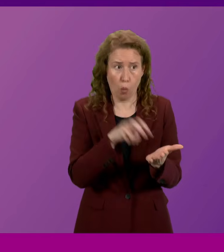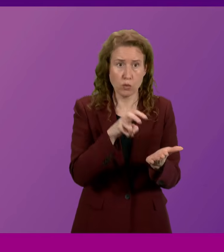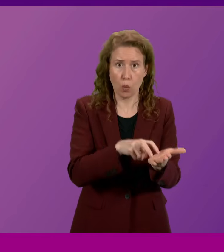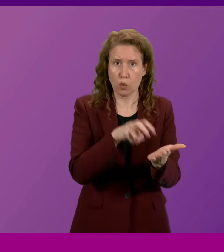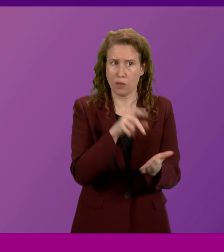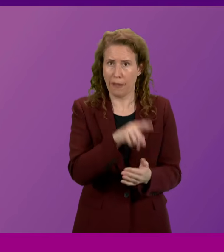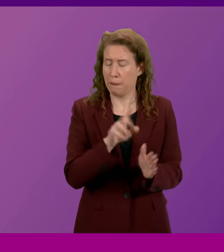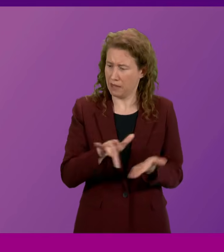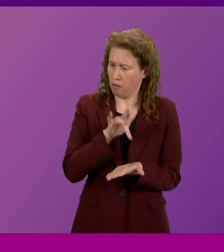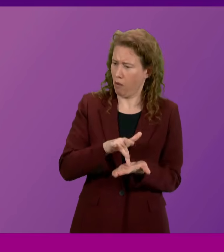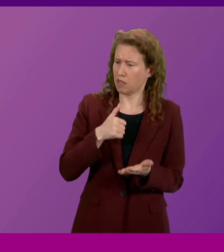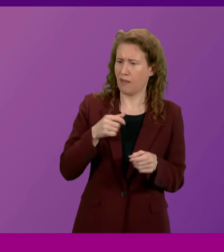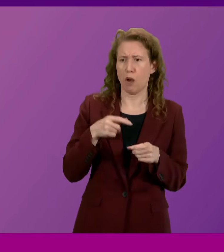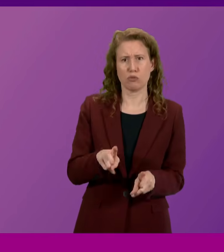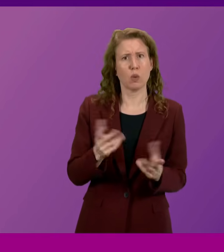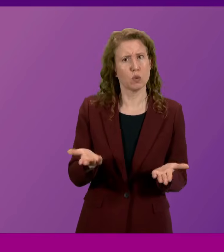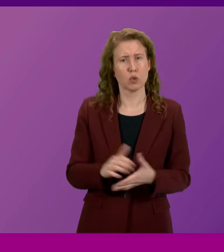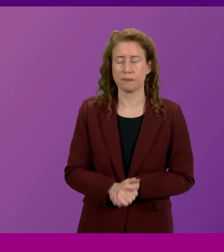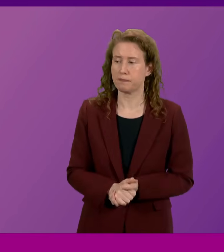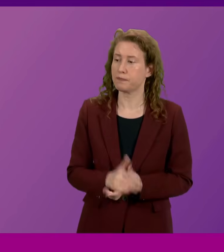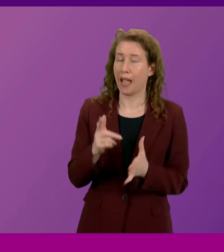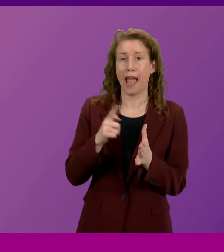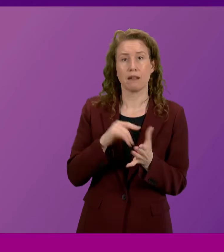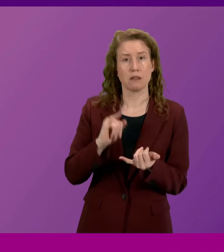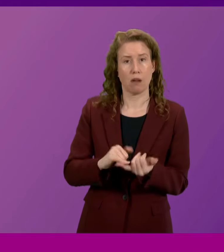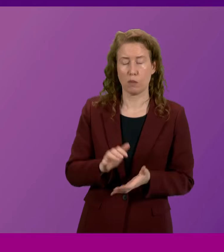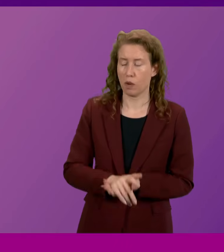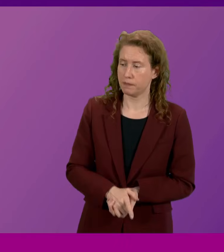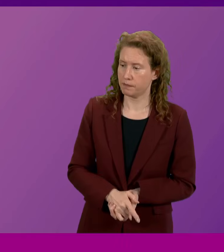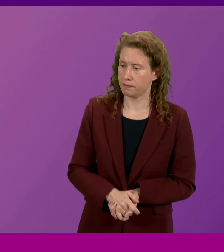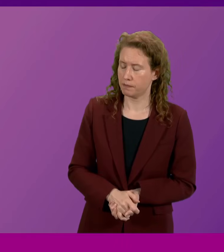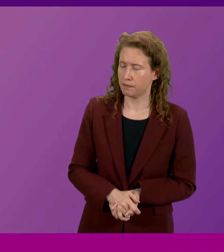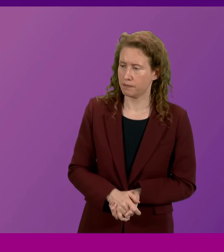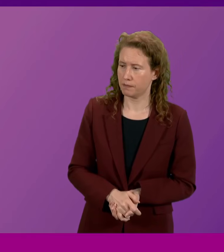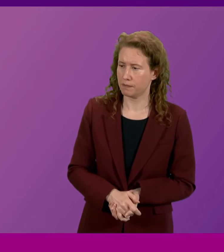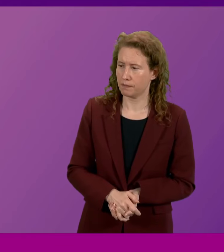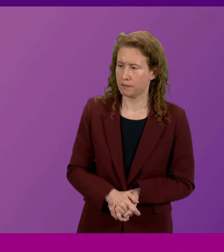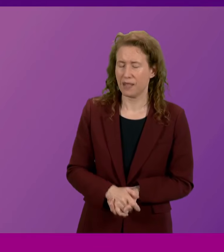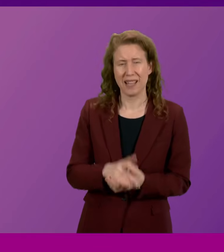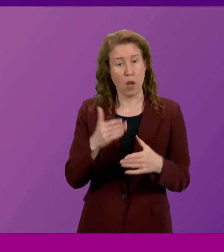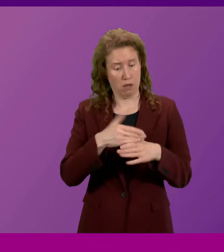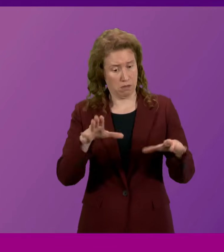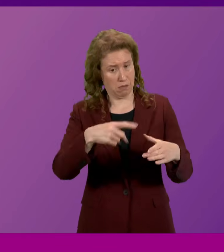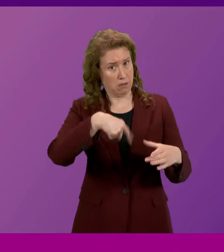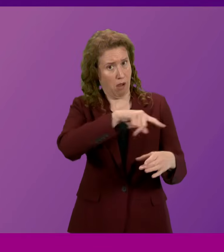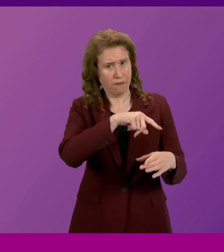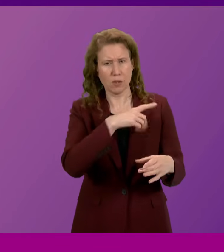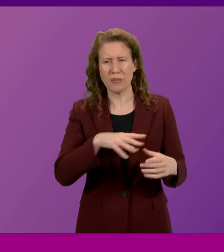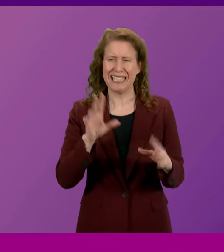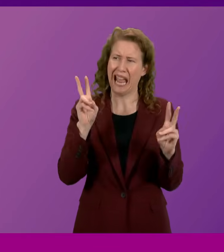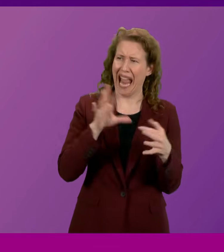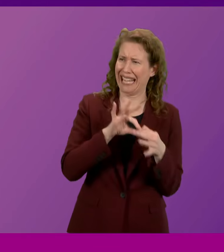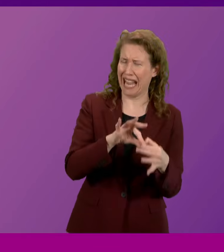and that's at the heart of the approach the Government is taking. Anna Sarwar. Presiding Officer, the workforce don't need engagement from the Scottish Government. They need